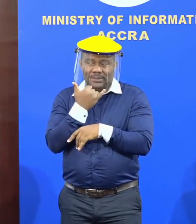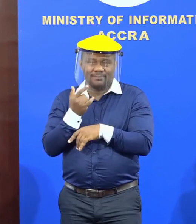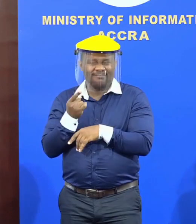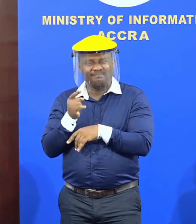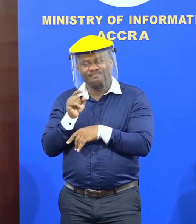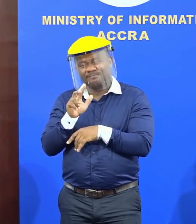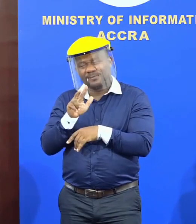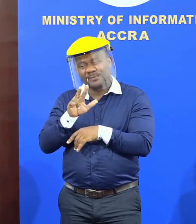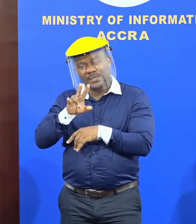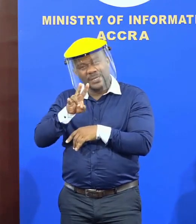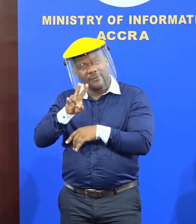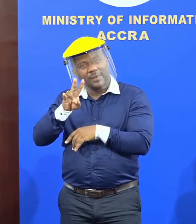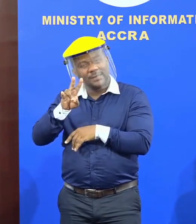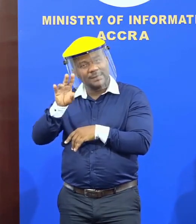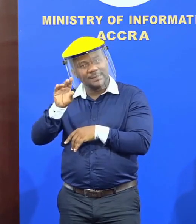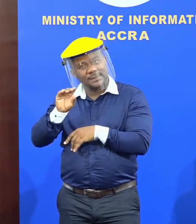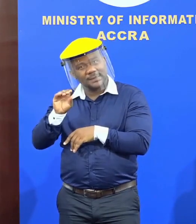37%,